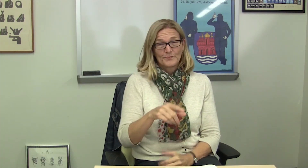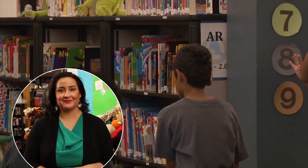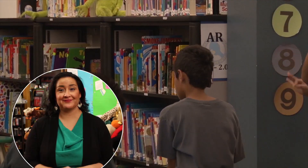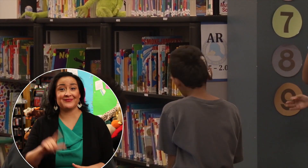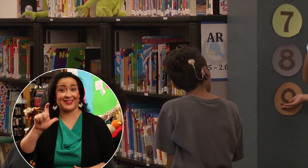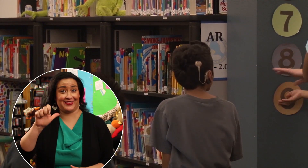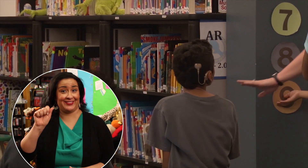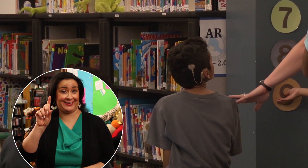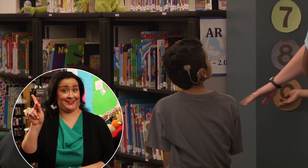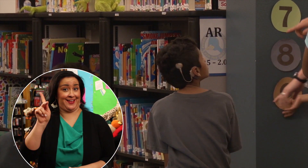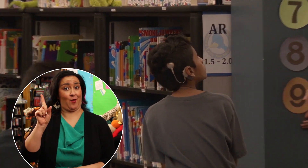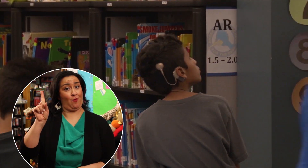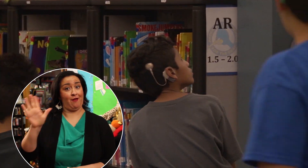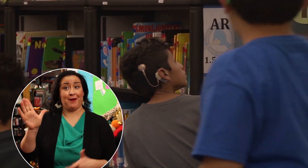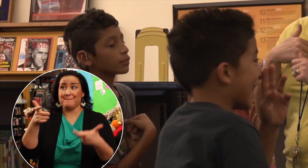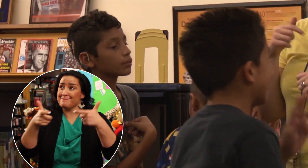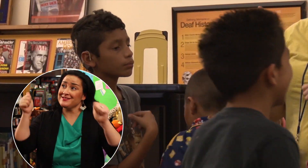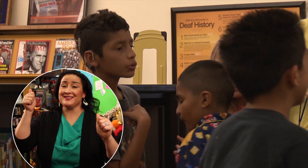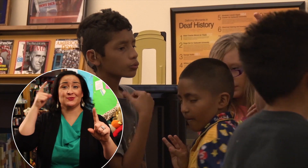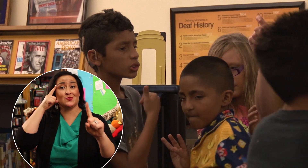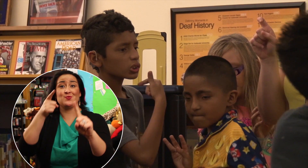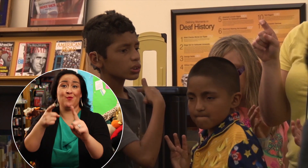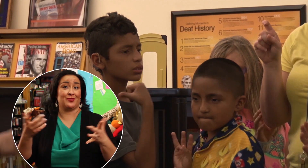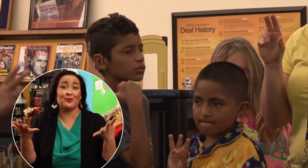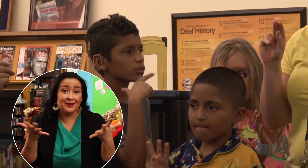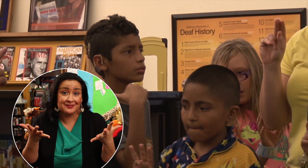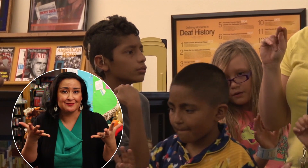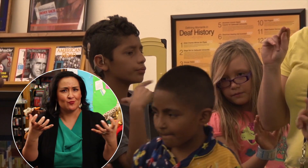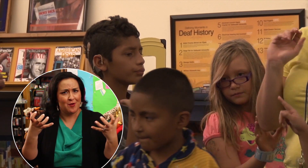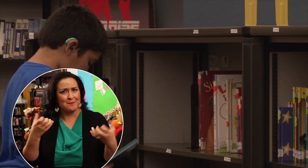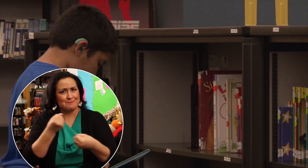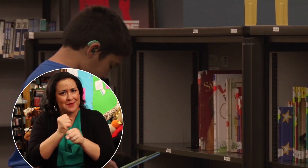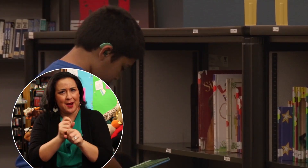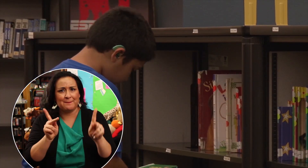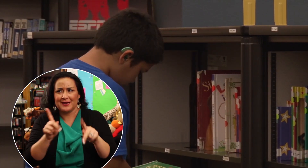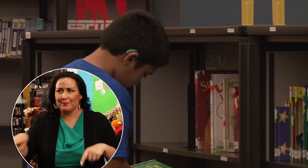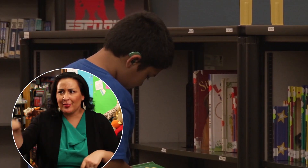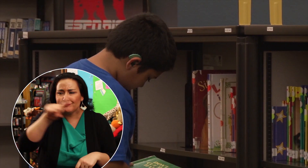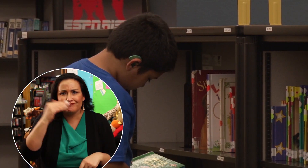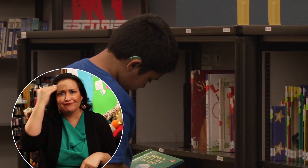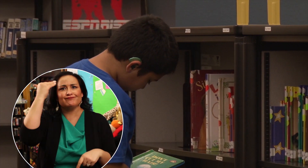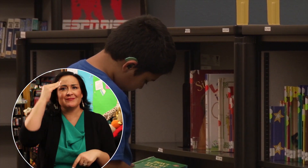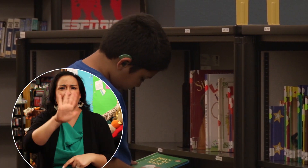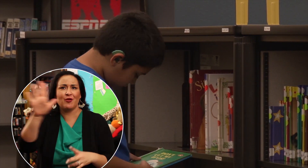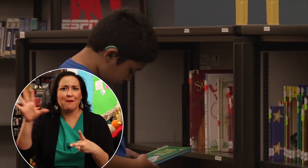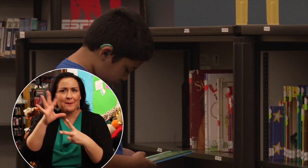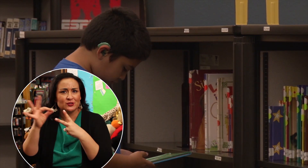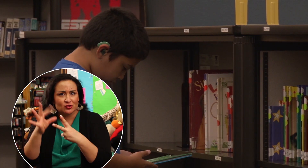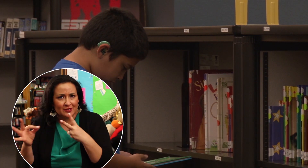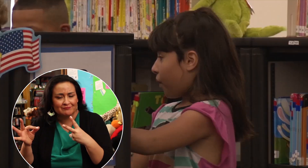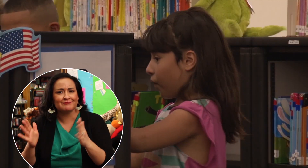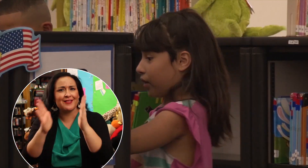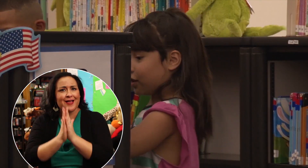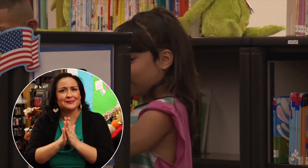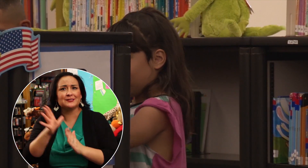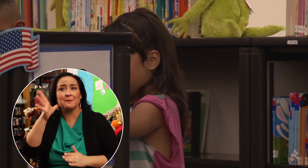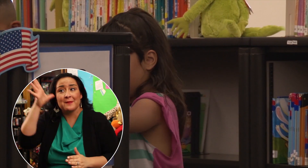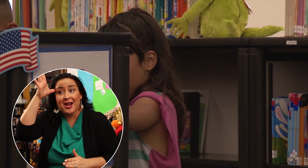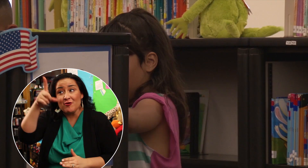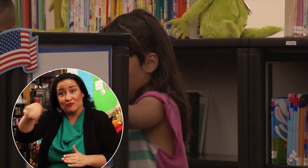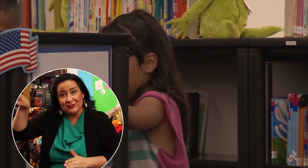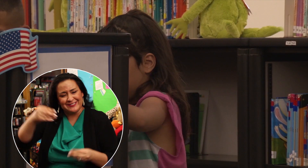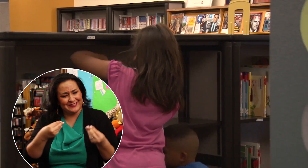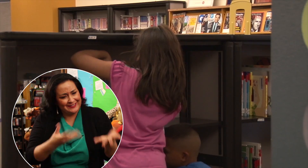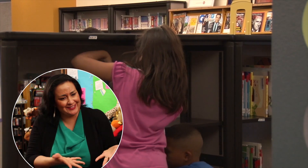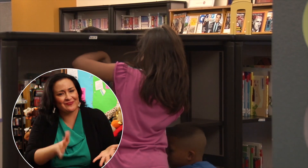isn't true. One of Lead K's biggest goals is to make people aware of their options and are asking that